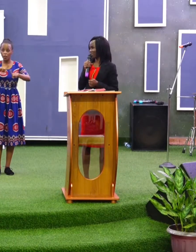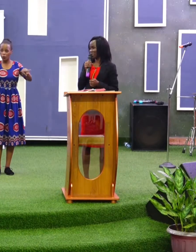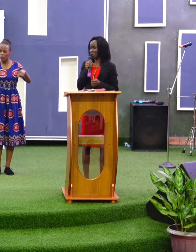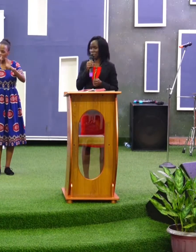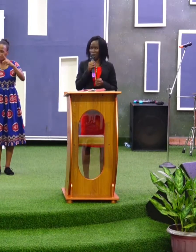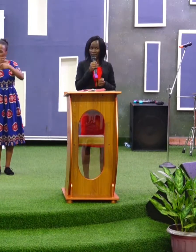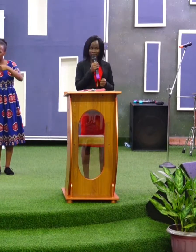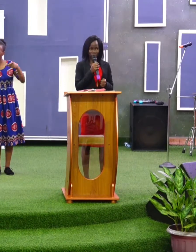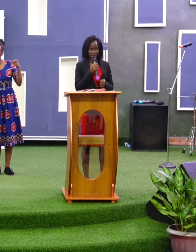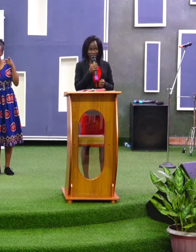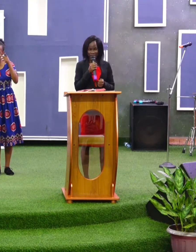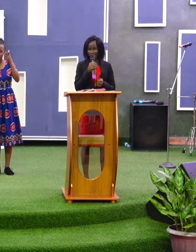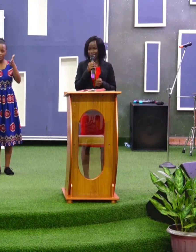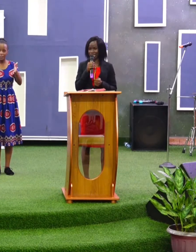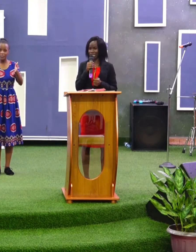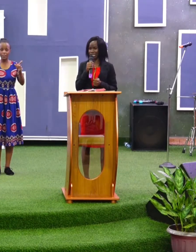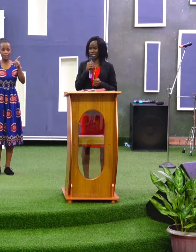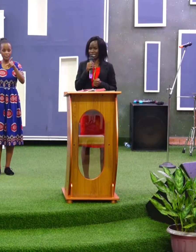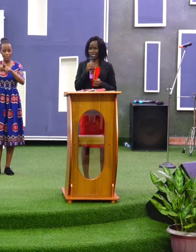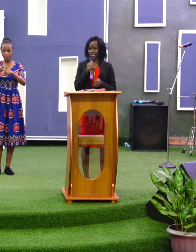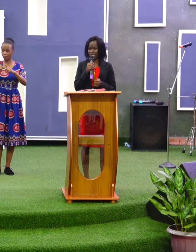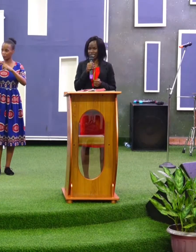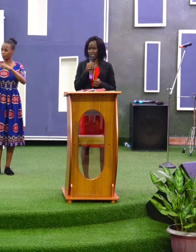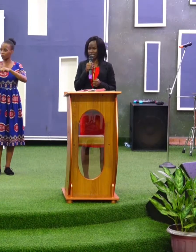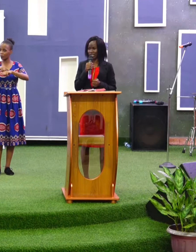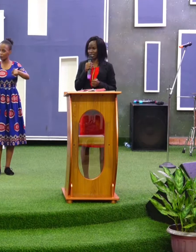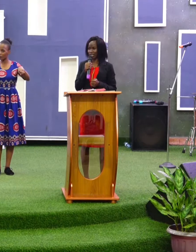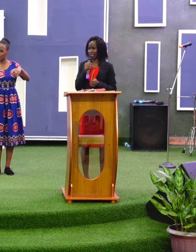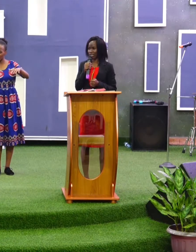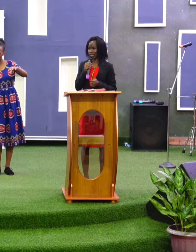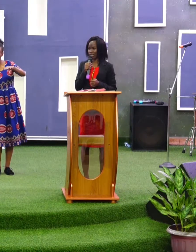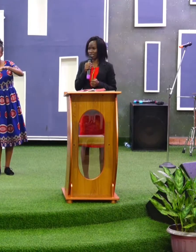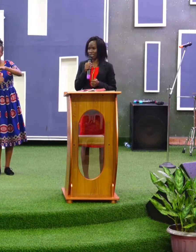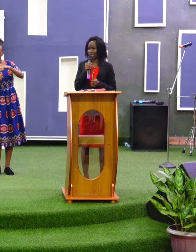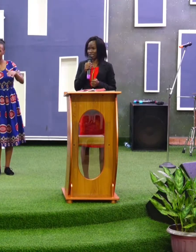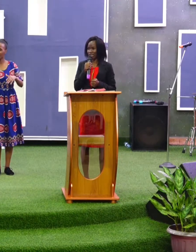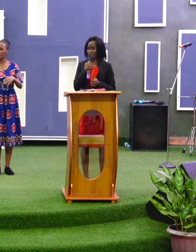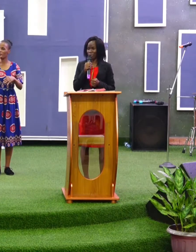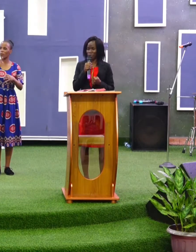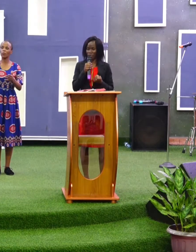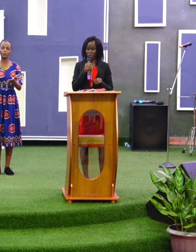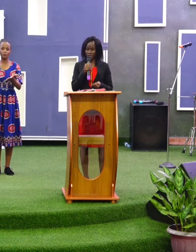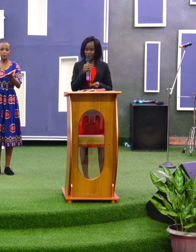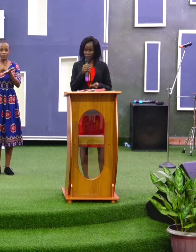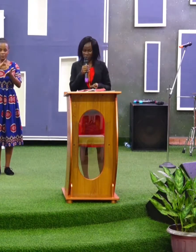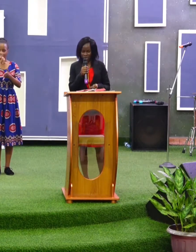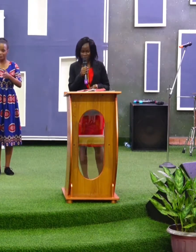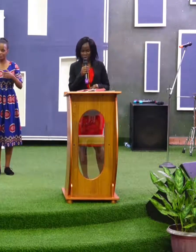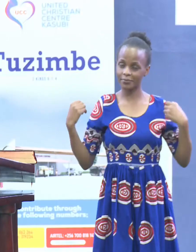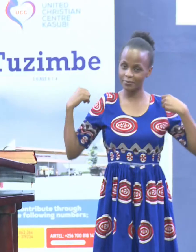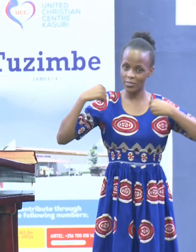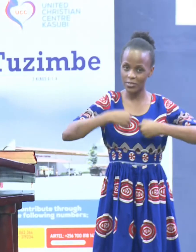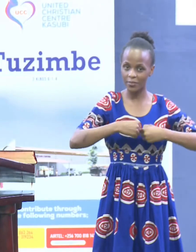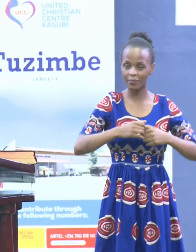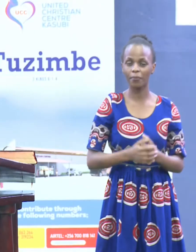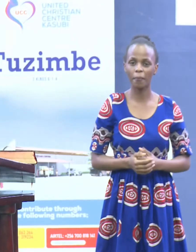Mchifochino. We are in this place. Eranga tusumbiwa Dr. Joseph Rubama Serumaga. We pray from here and we are pastored by